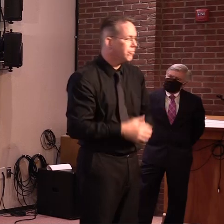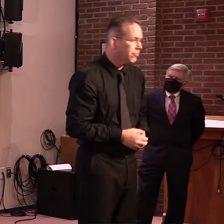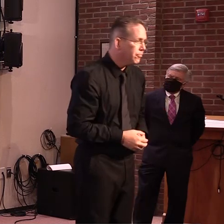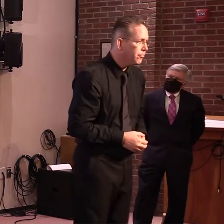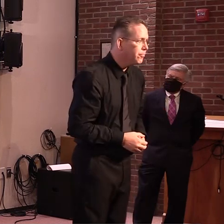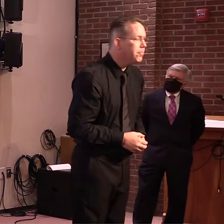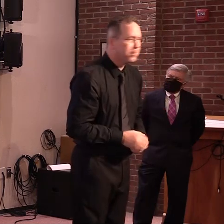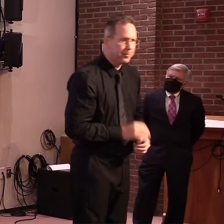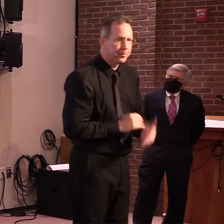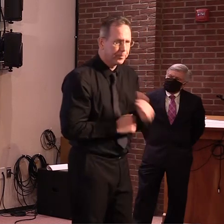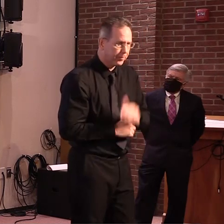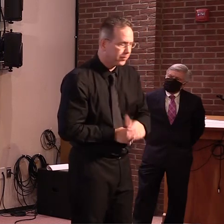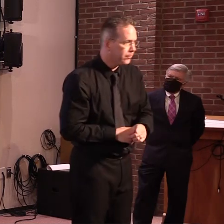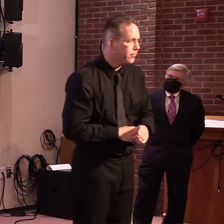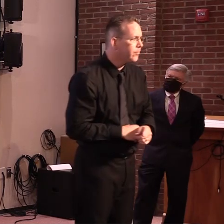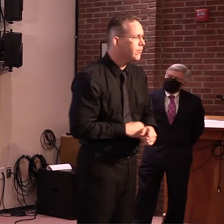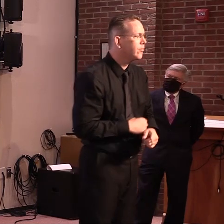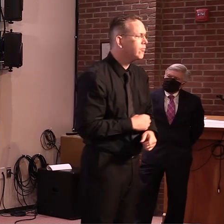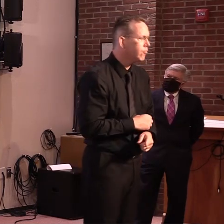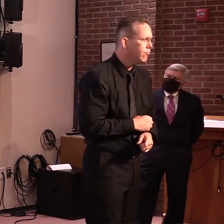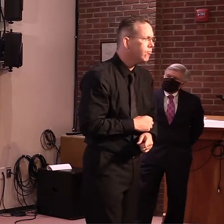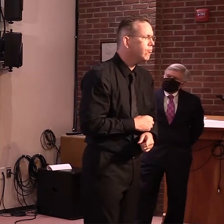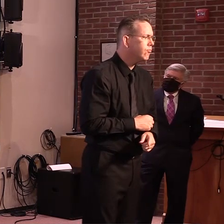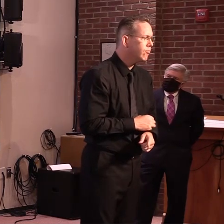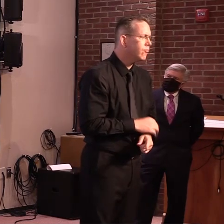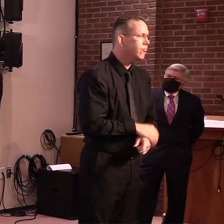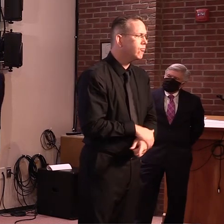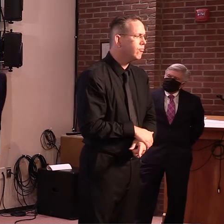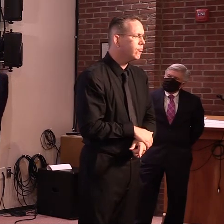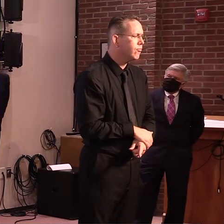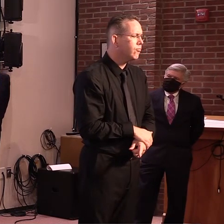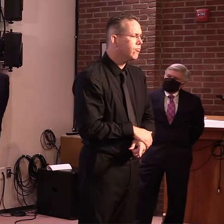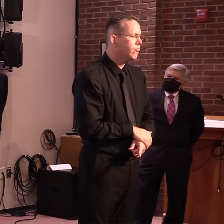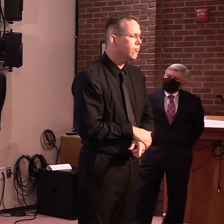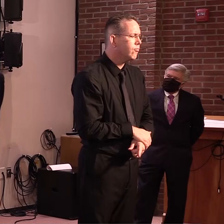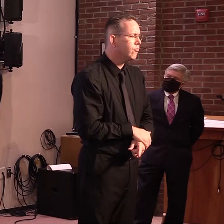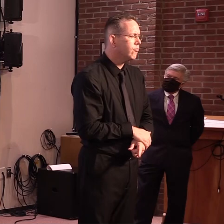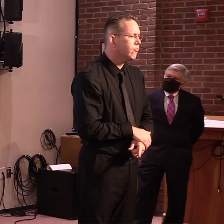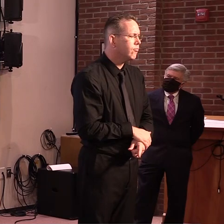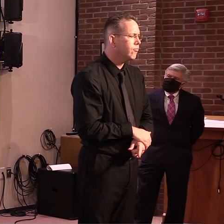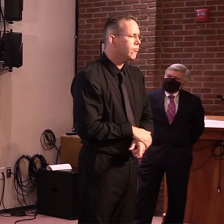wants to take you out to a restaurant, should the answer be no at this point if it's indoors?